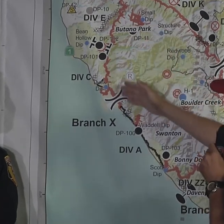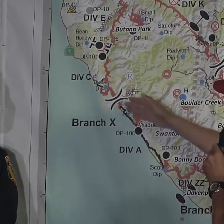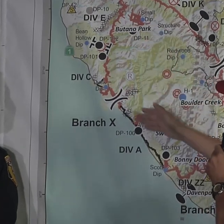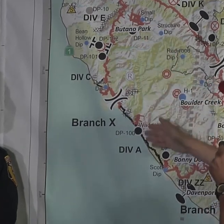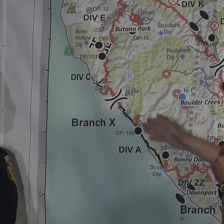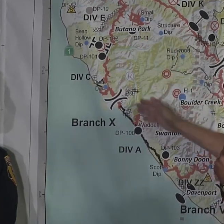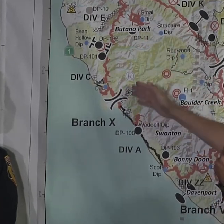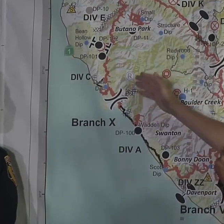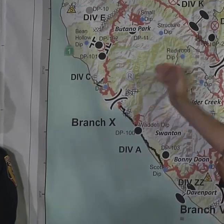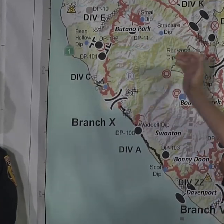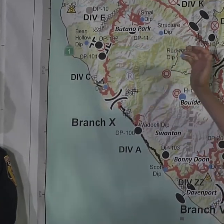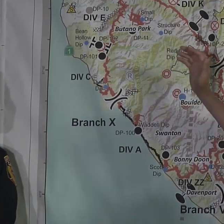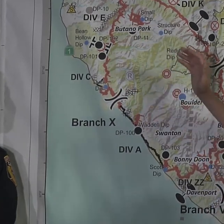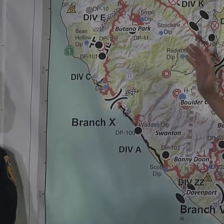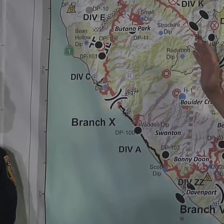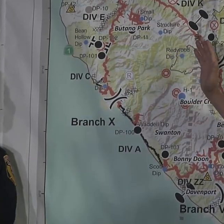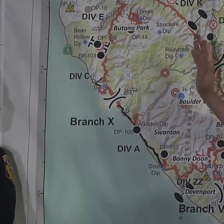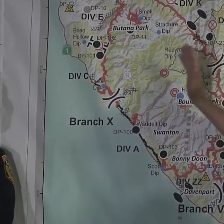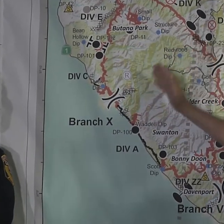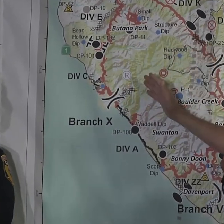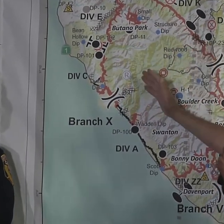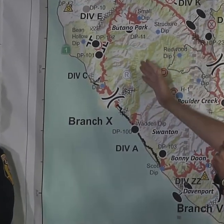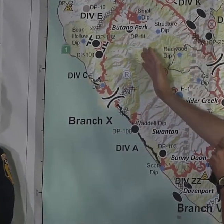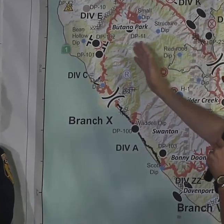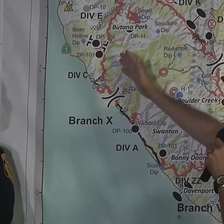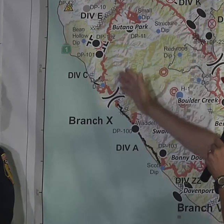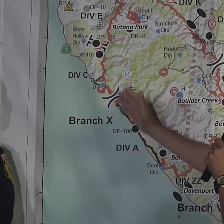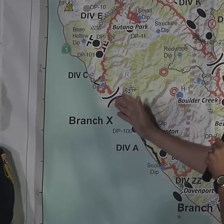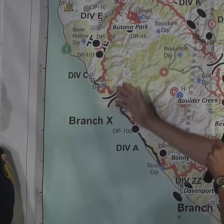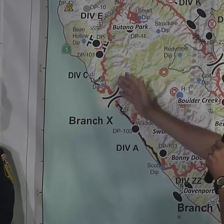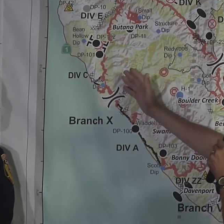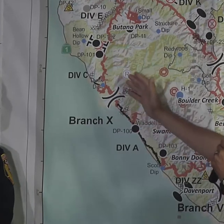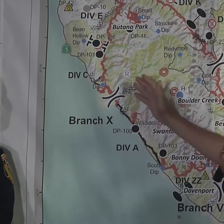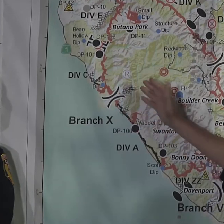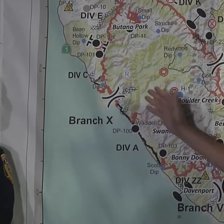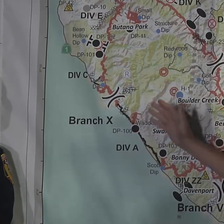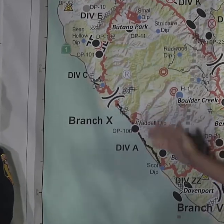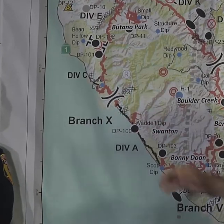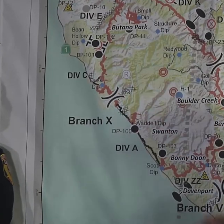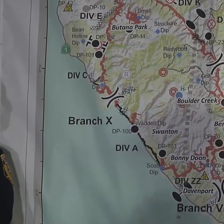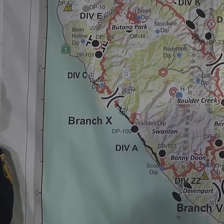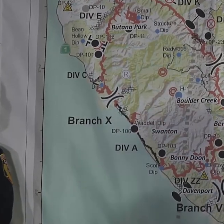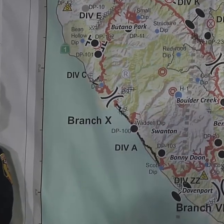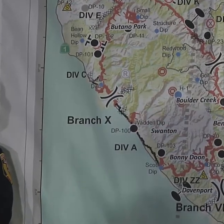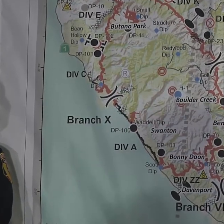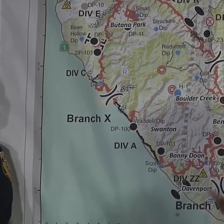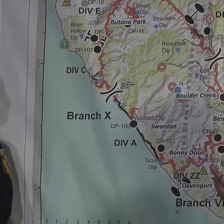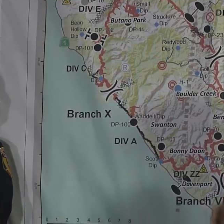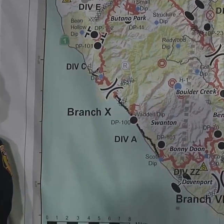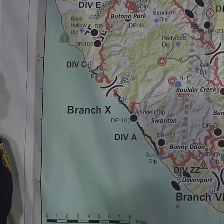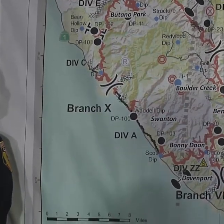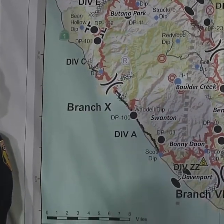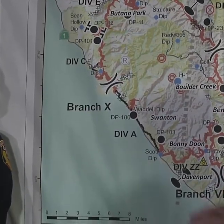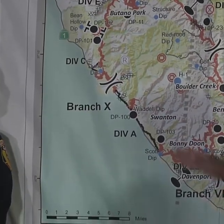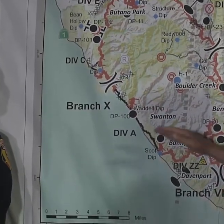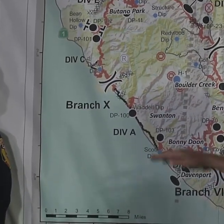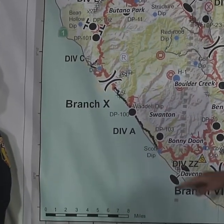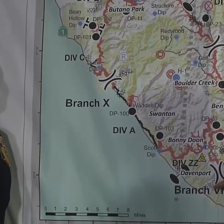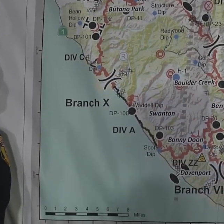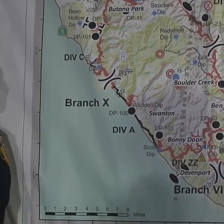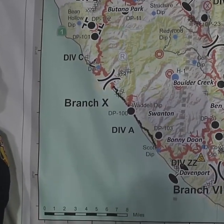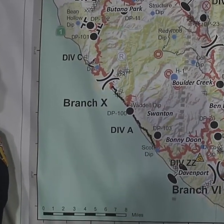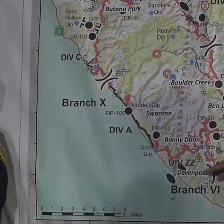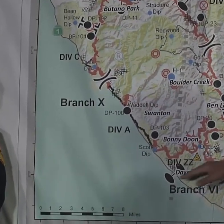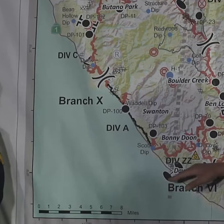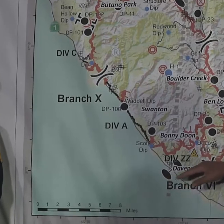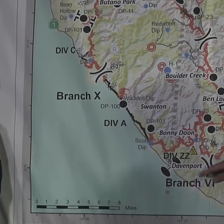coast, Davenport's looking really good. Fire, again, a lot of it's self-mitigated in some of the lighter fuels along the coast due to this weather. On